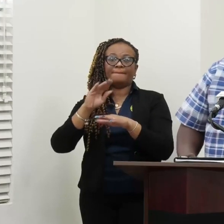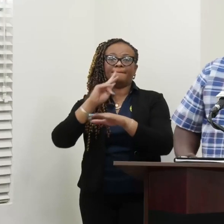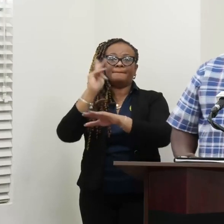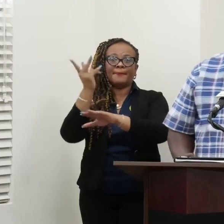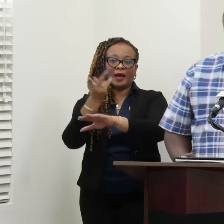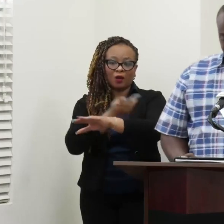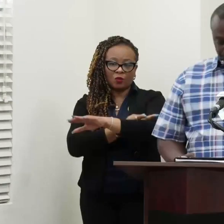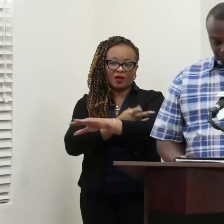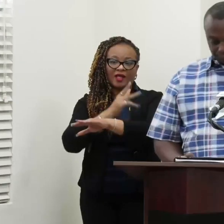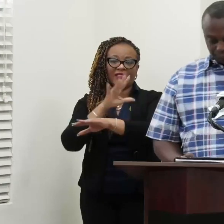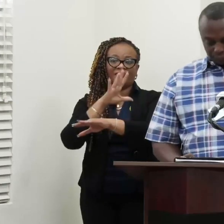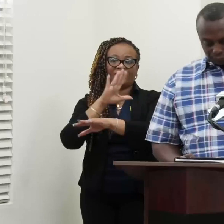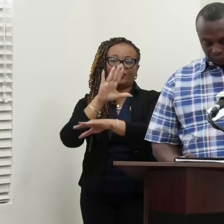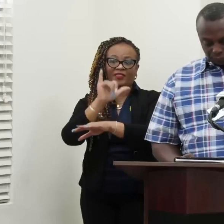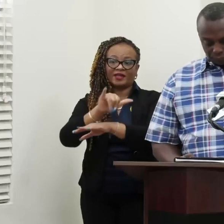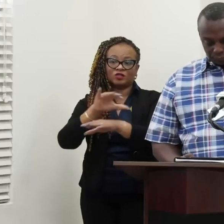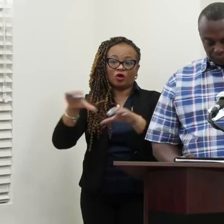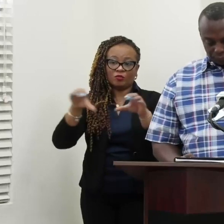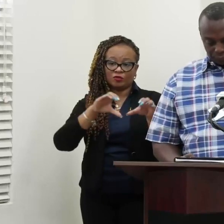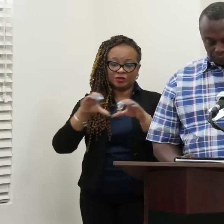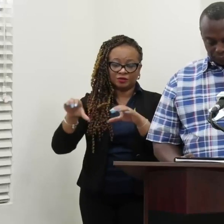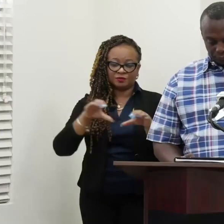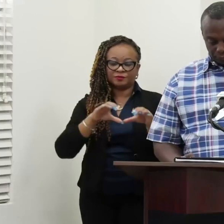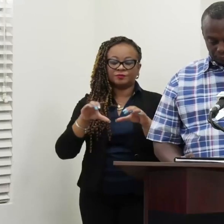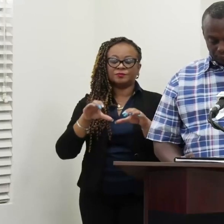operational. North Eleuthera get glow.